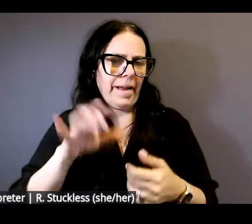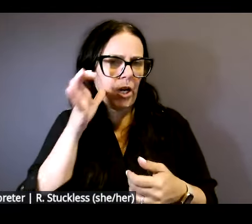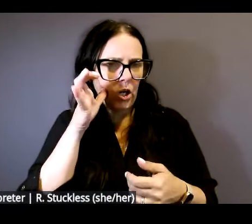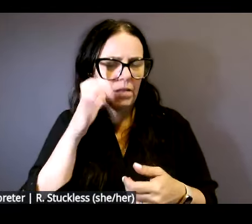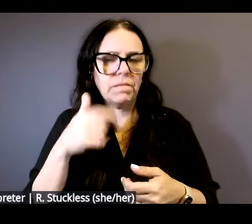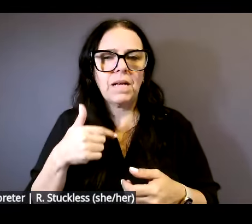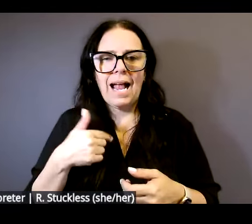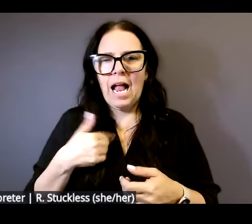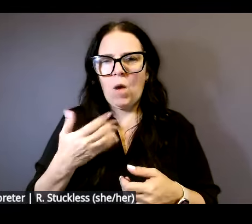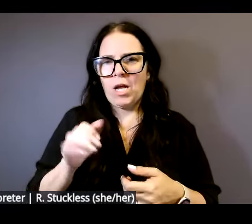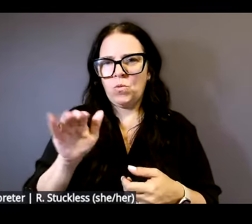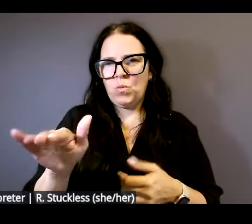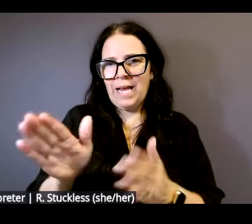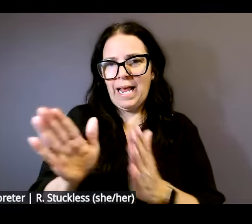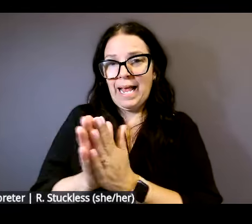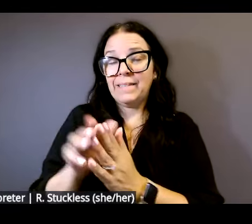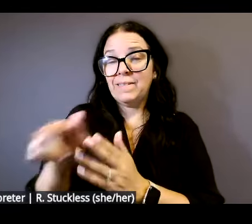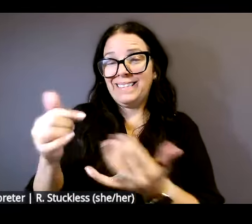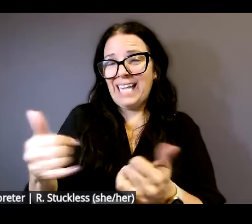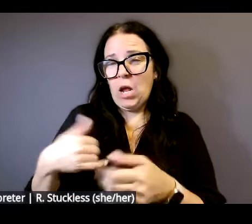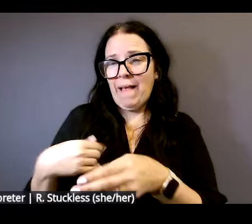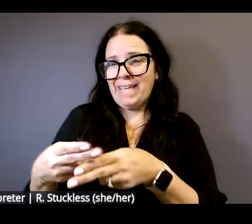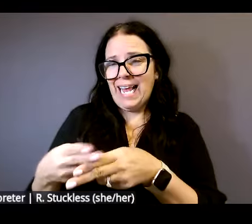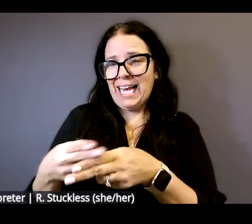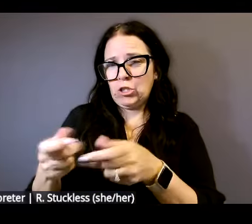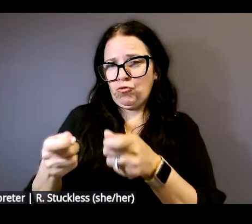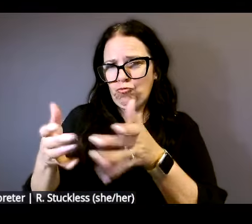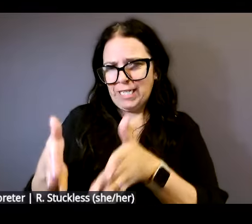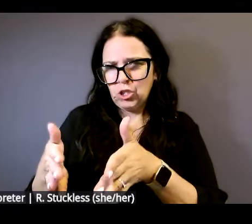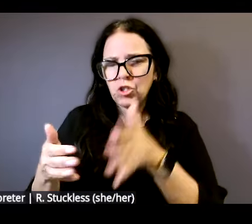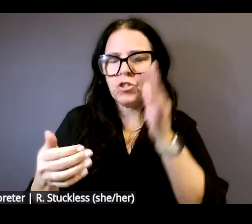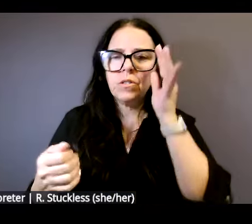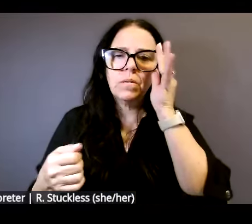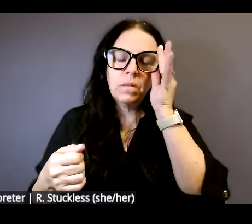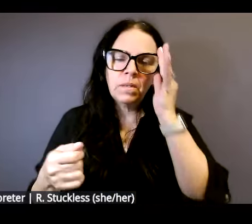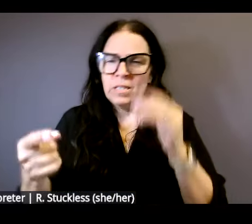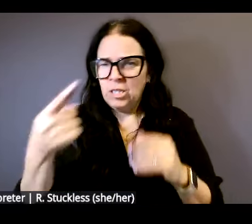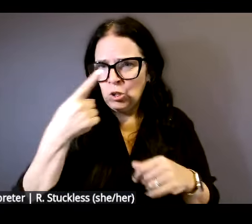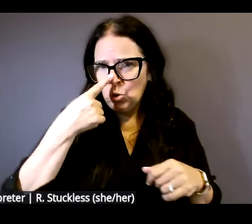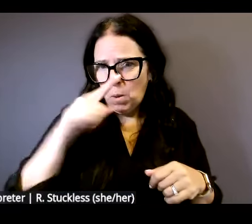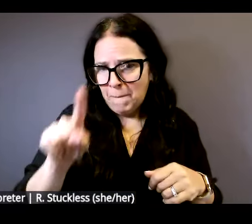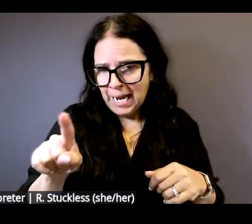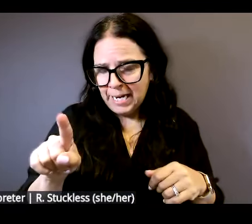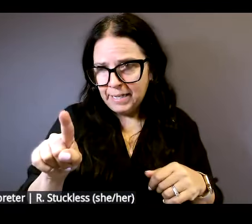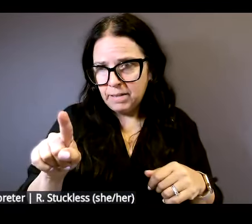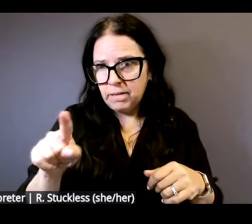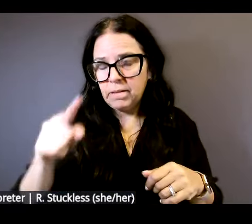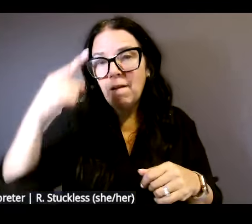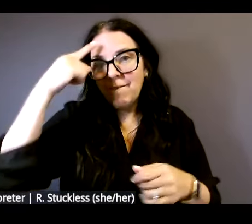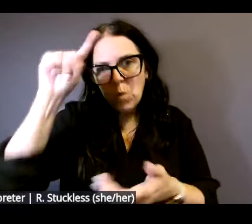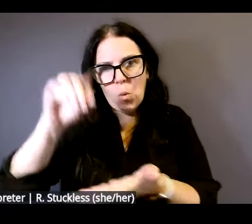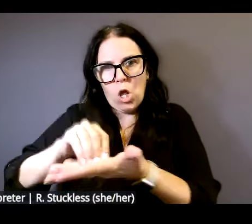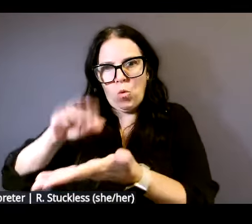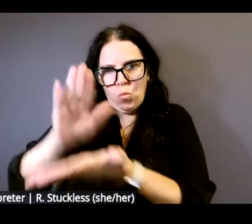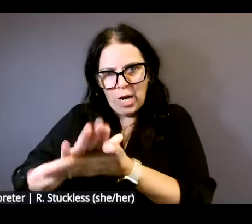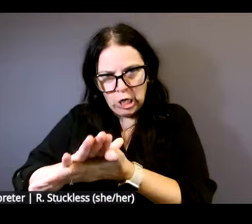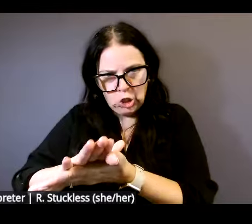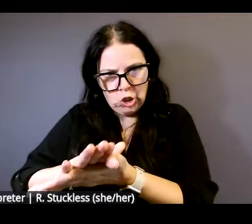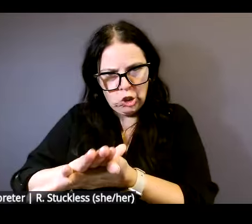director, if, can you just for the sake of the record, provide a timeline from the Bureau